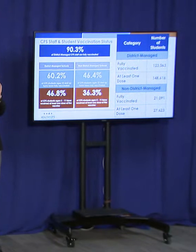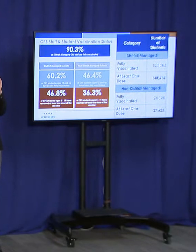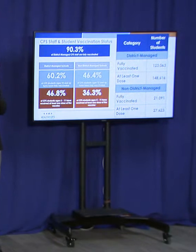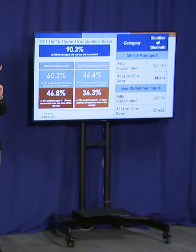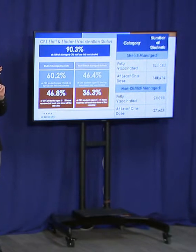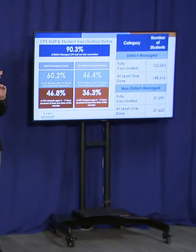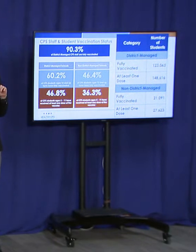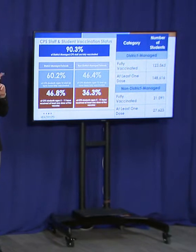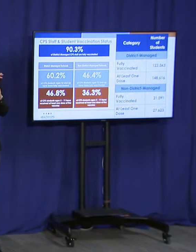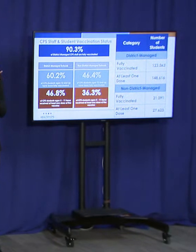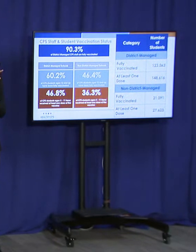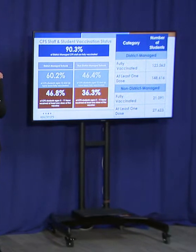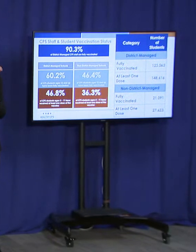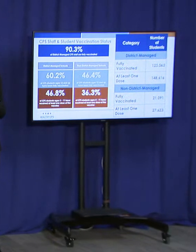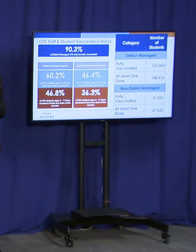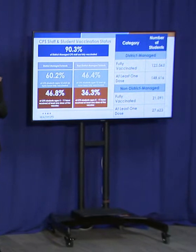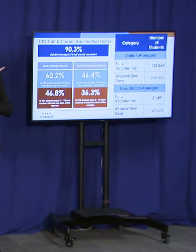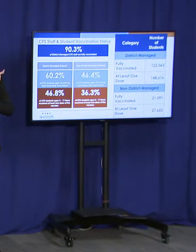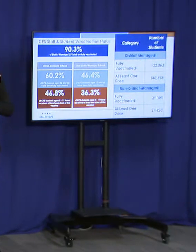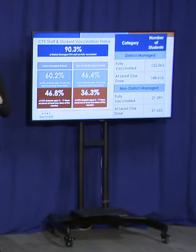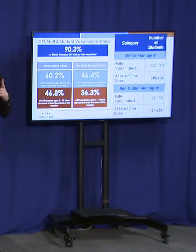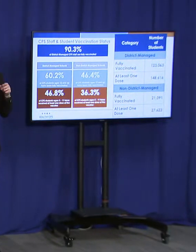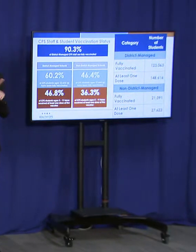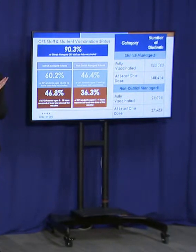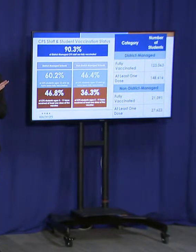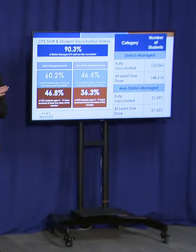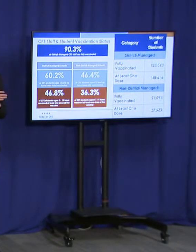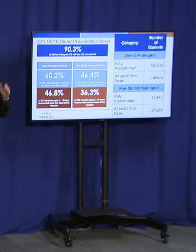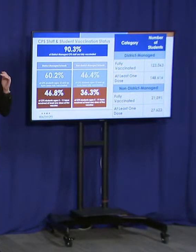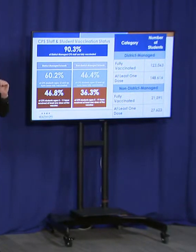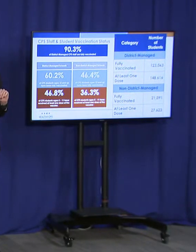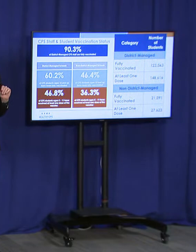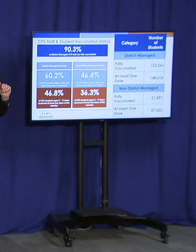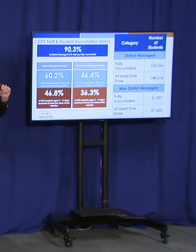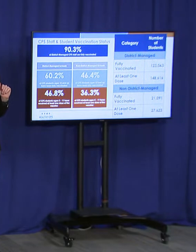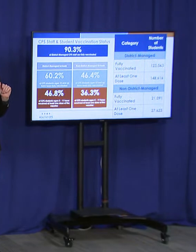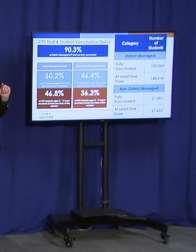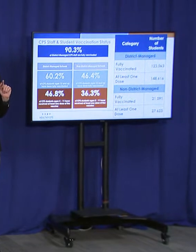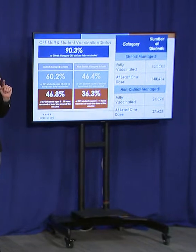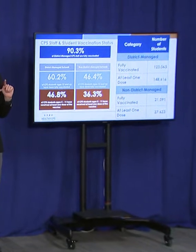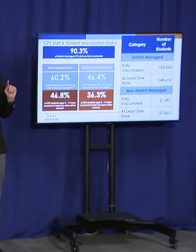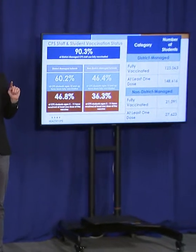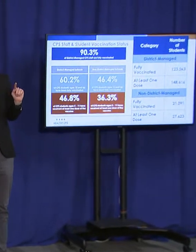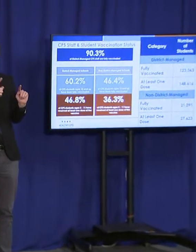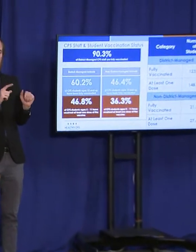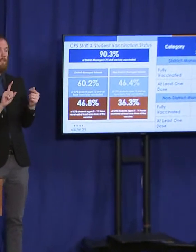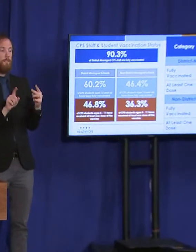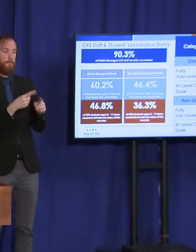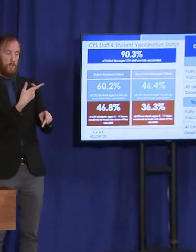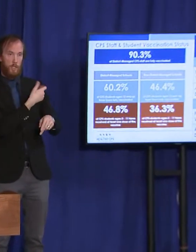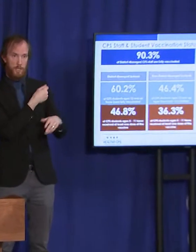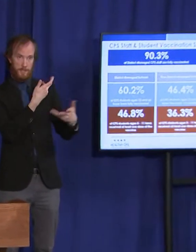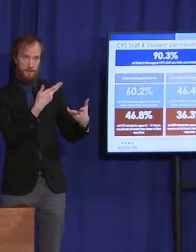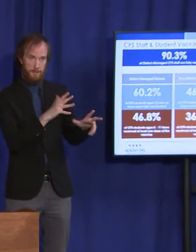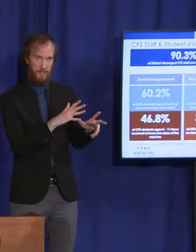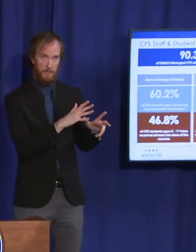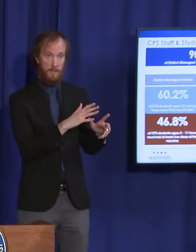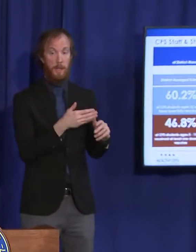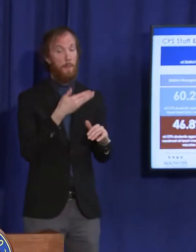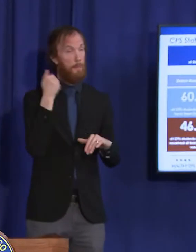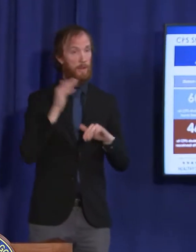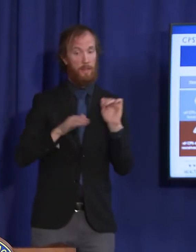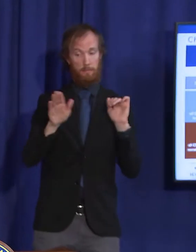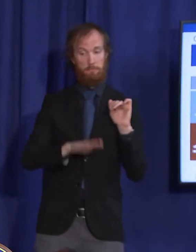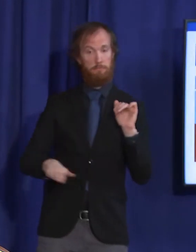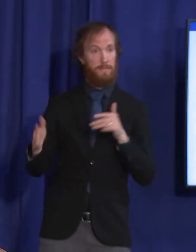vaccinated. 46.8 of our 5 to 11 are in their first shot. Again, both exceeding the national levels. We are now also monitoring